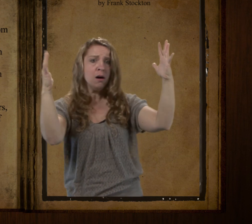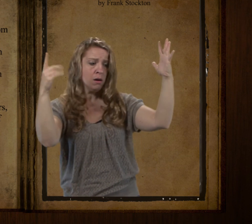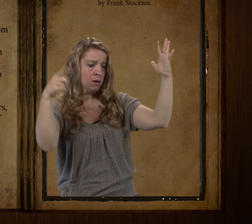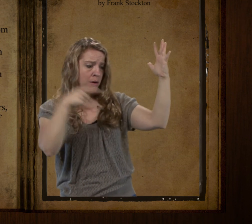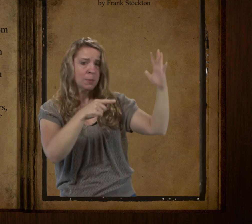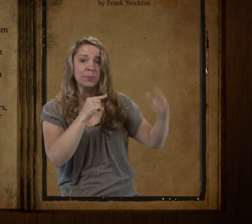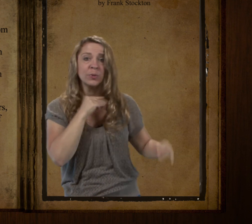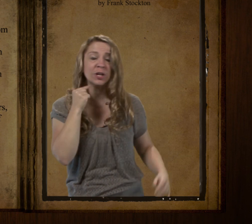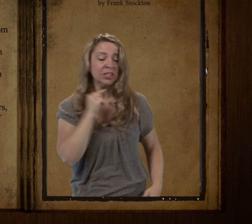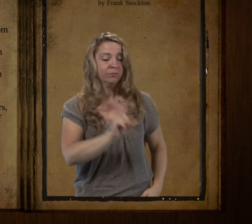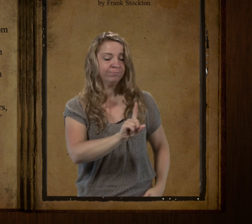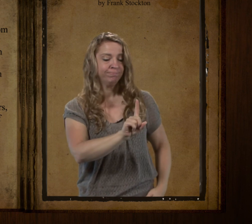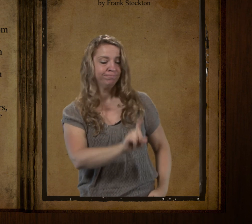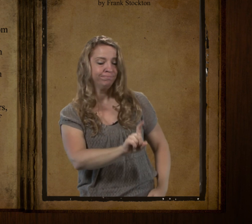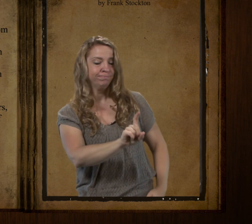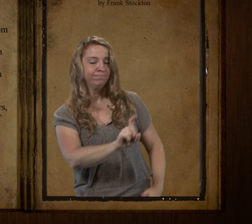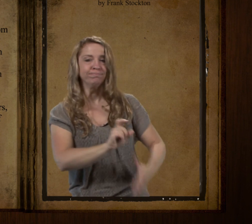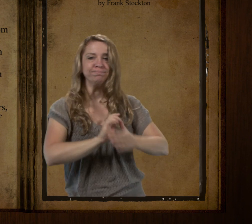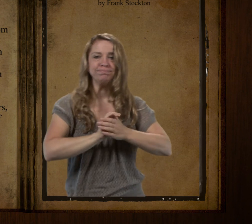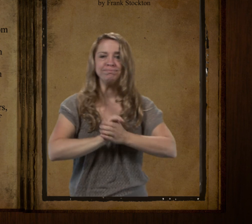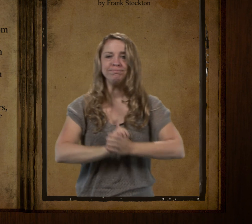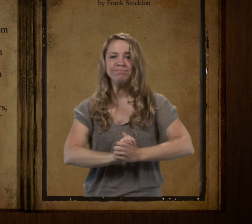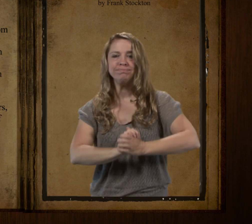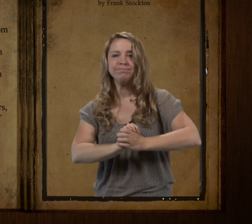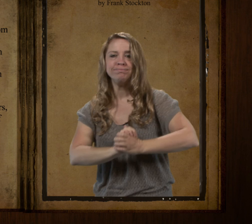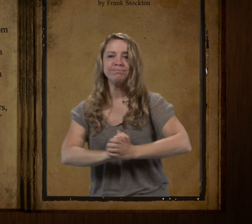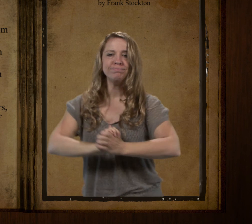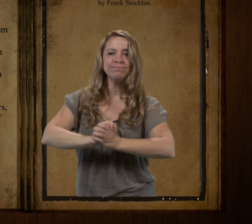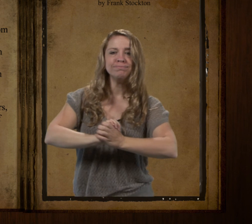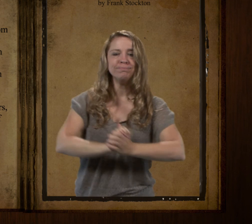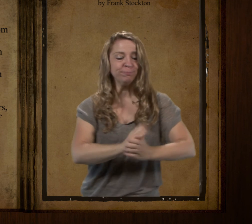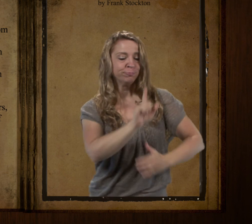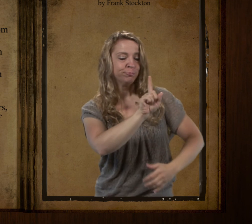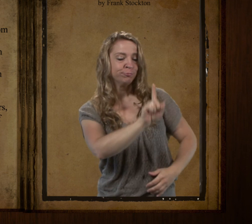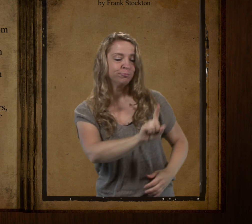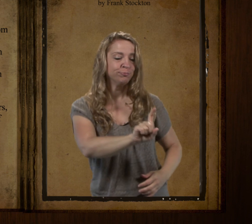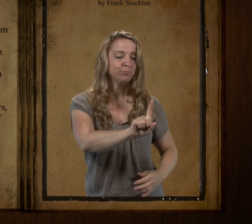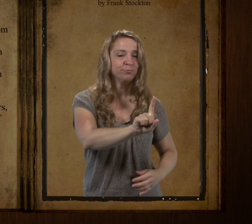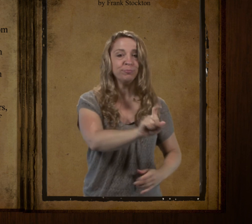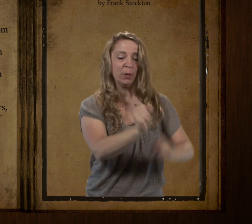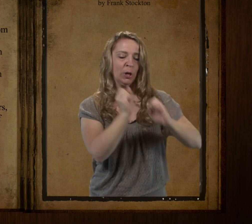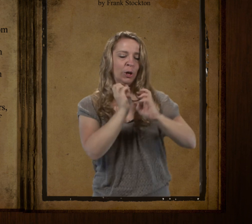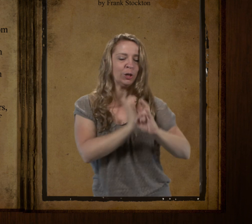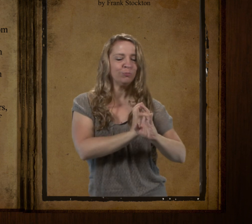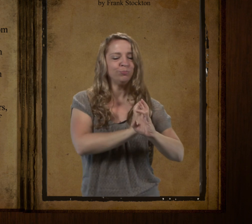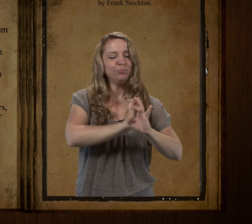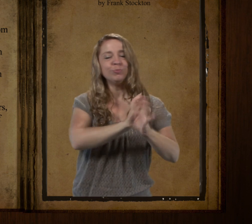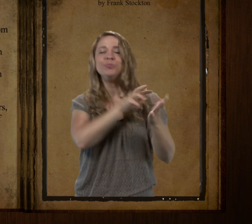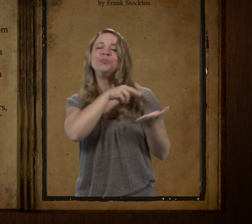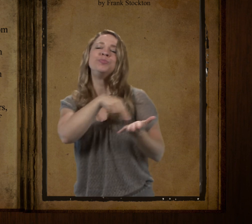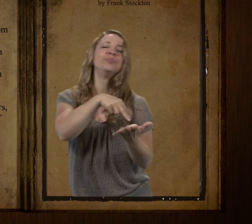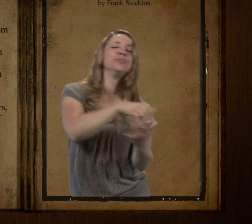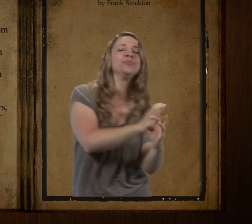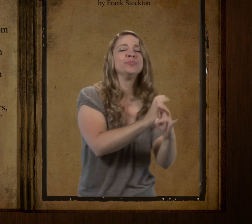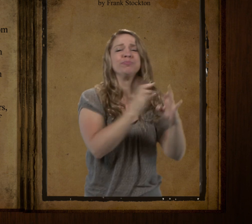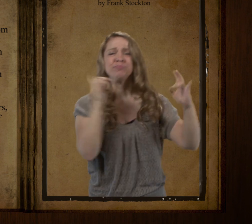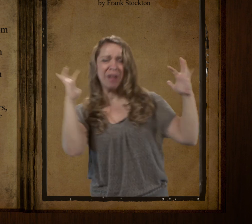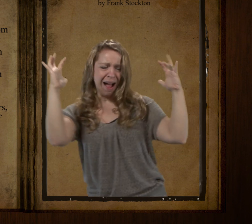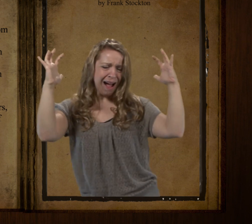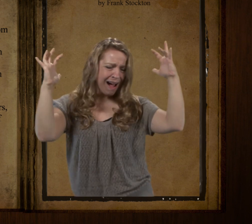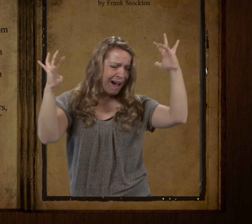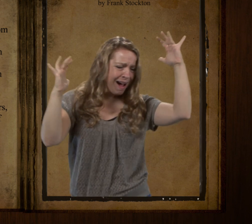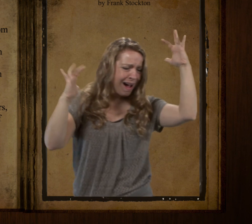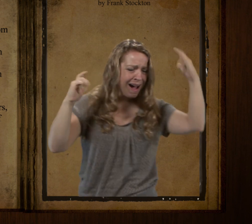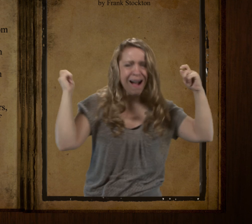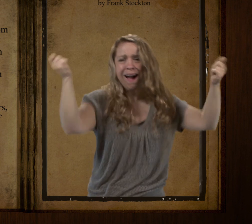When she had heard the glad shouts from the multitude, and the wild ringing of the happy bells. When she